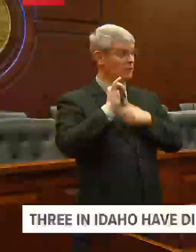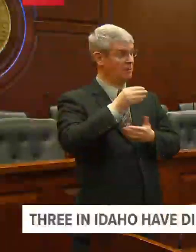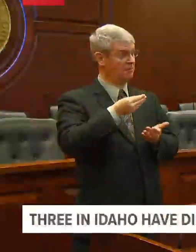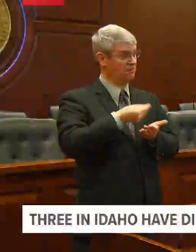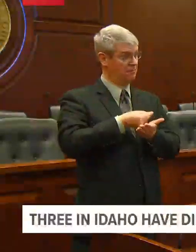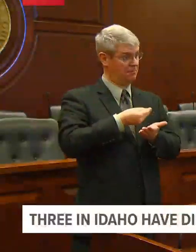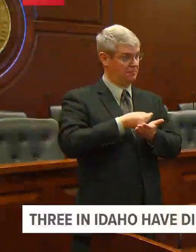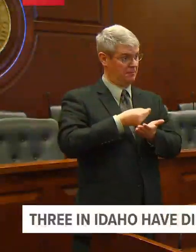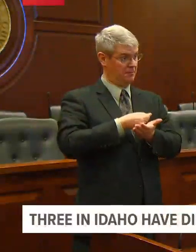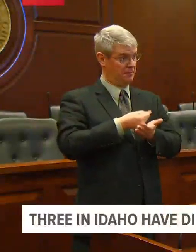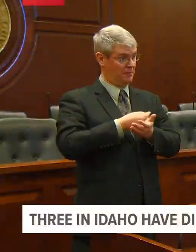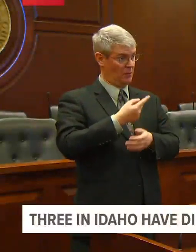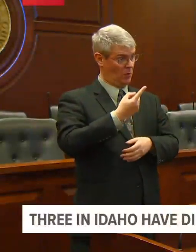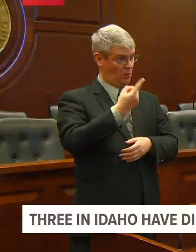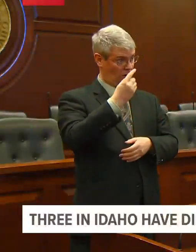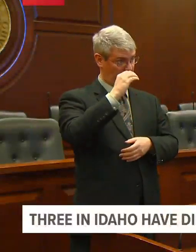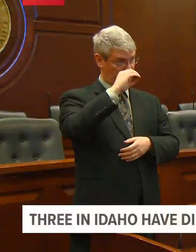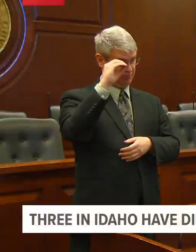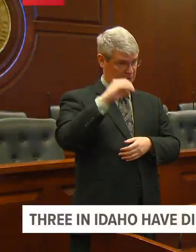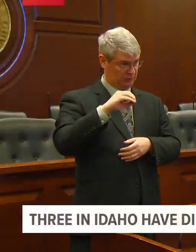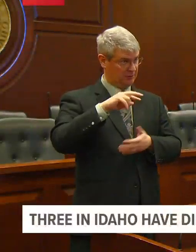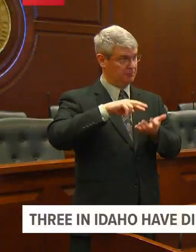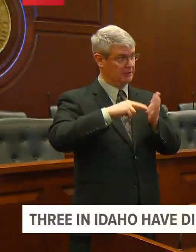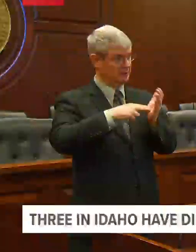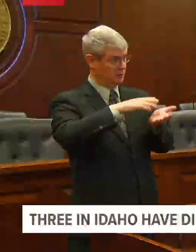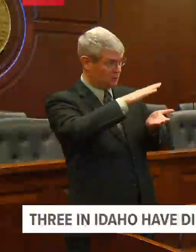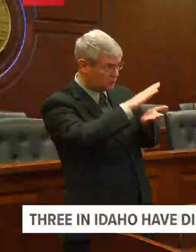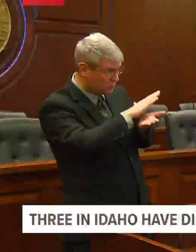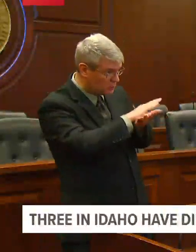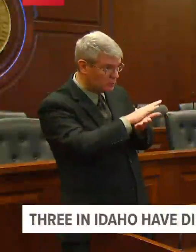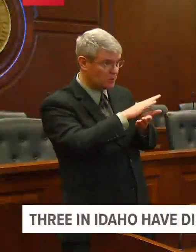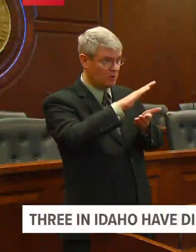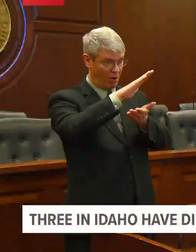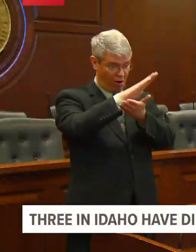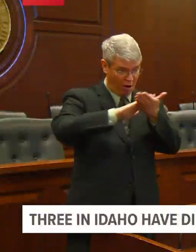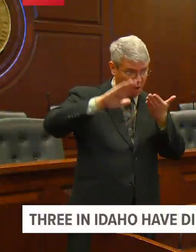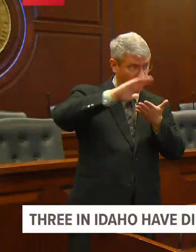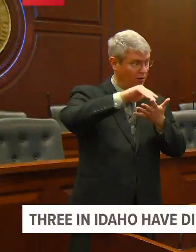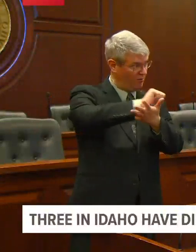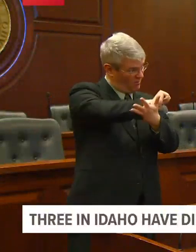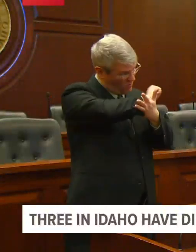Yes, they are. As I said, the healthcare